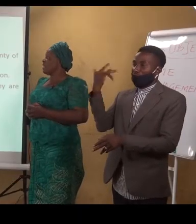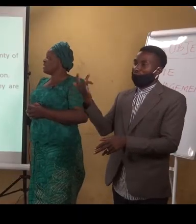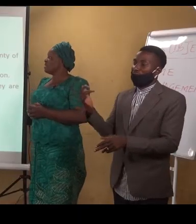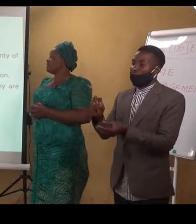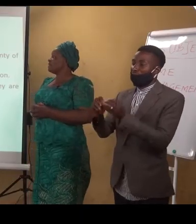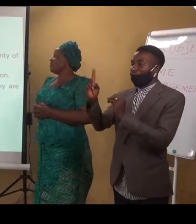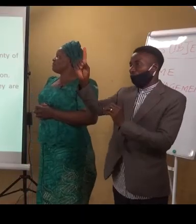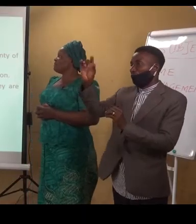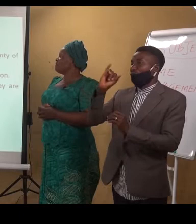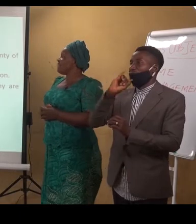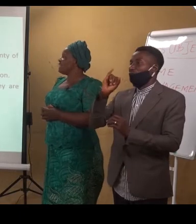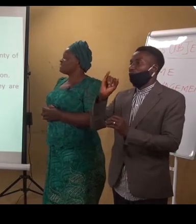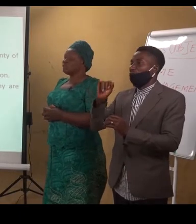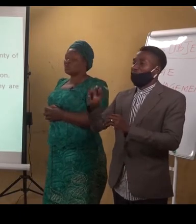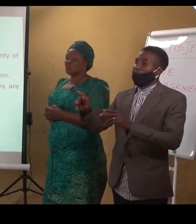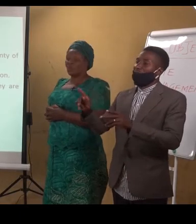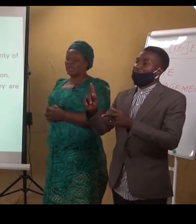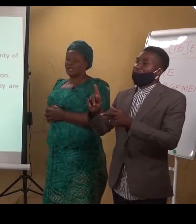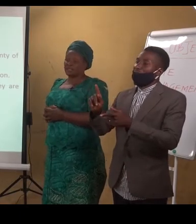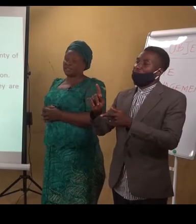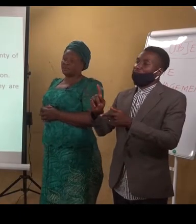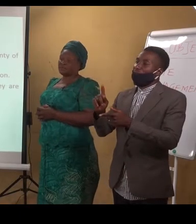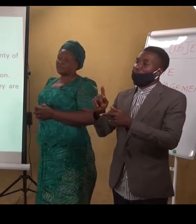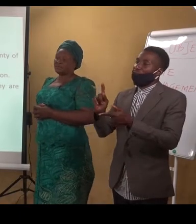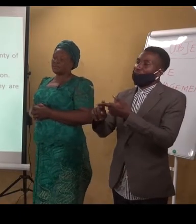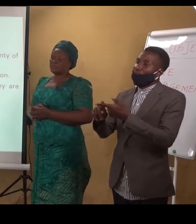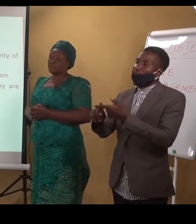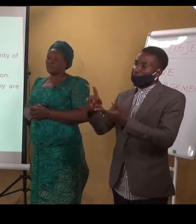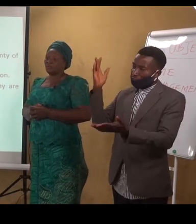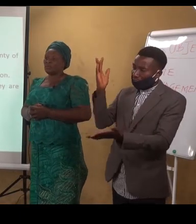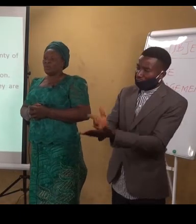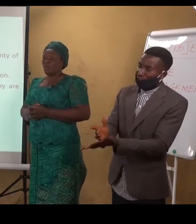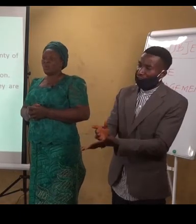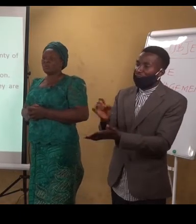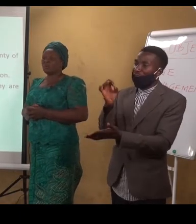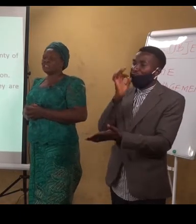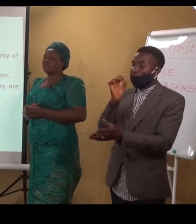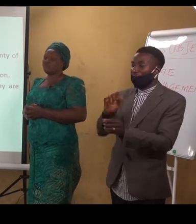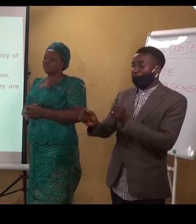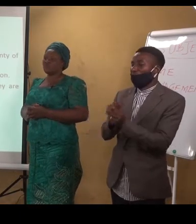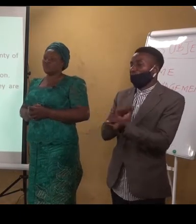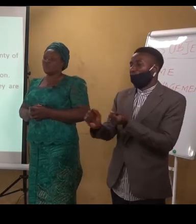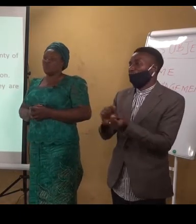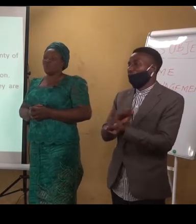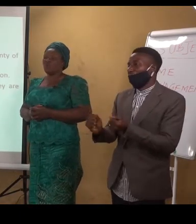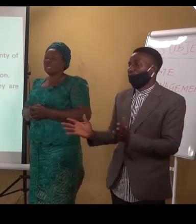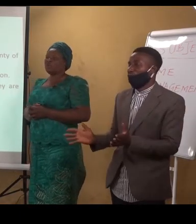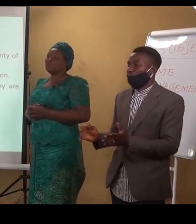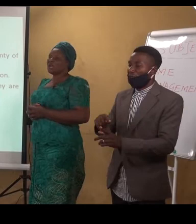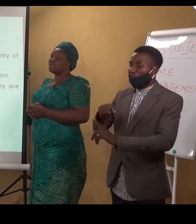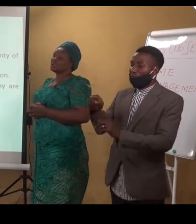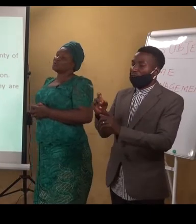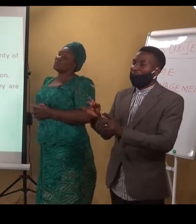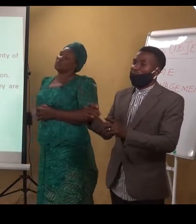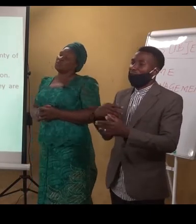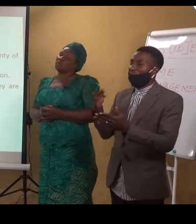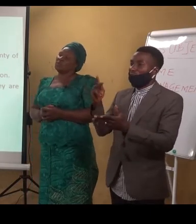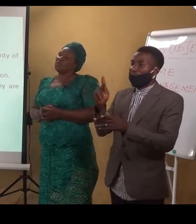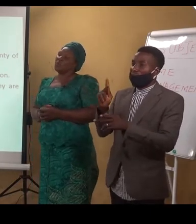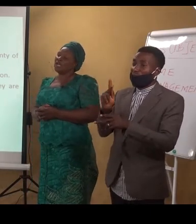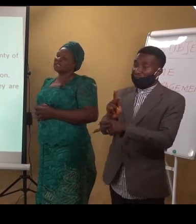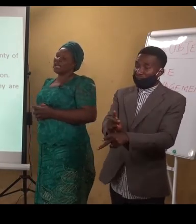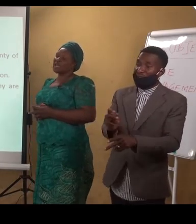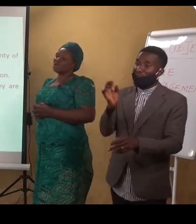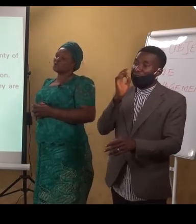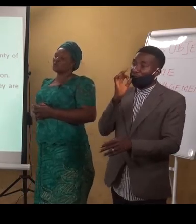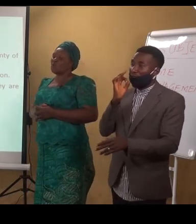Number one is prevents food spoilage. When we preserve food, what are we trying to do?